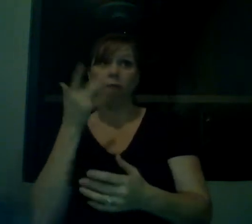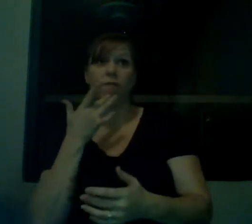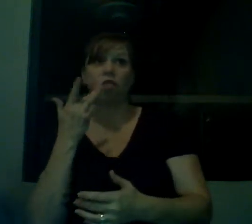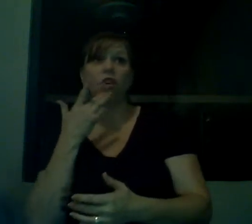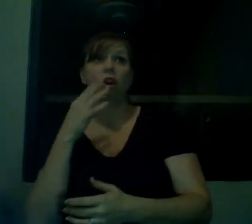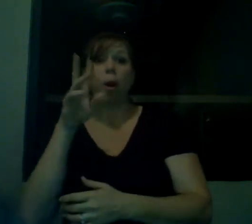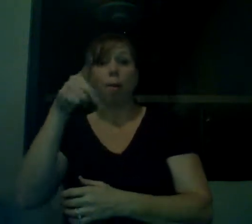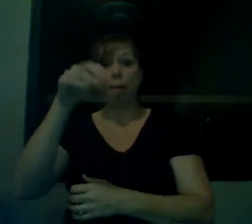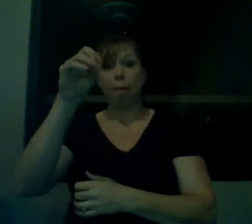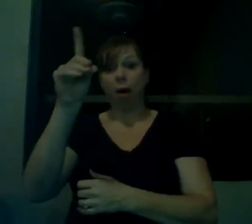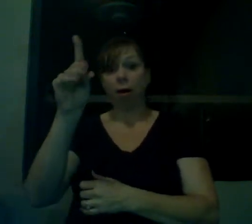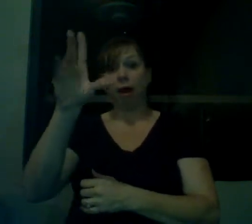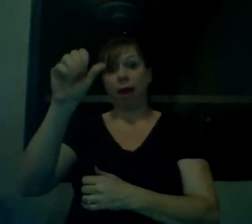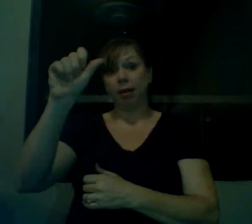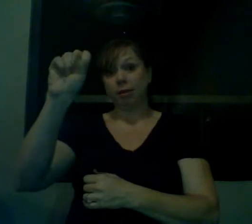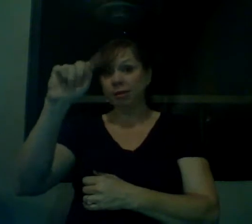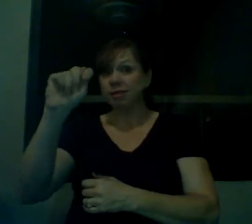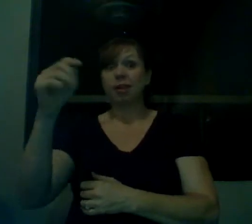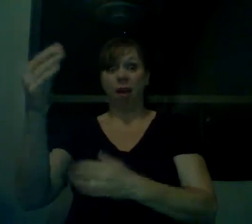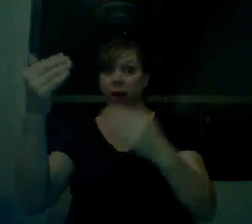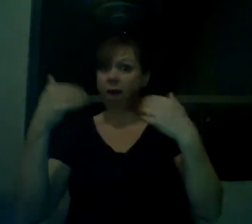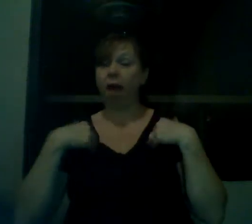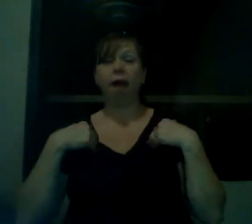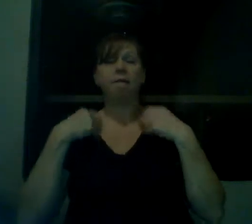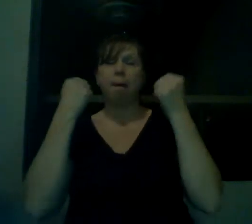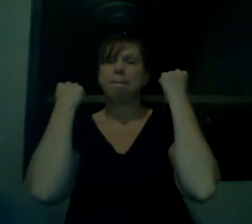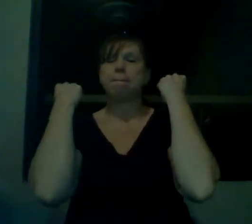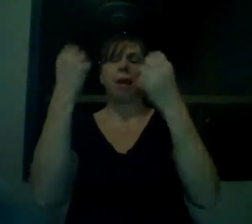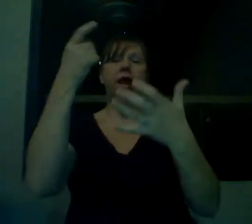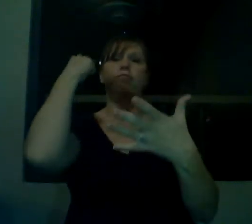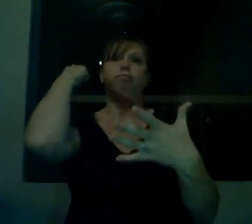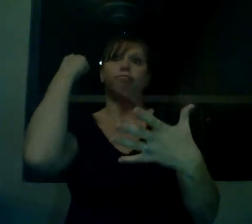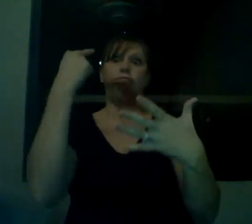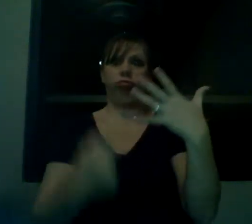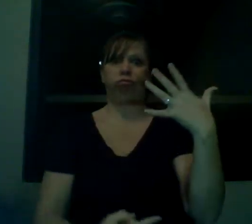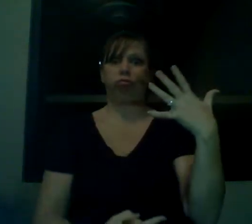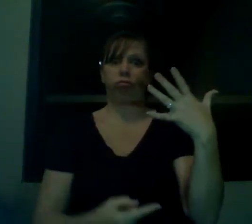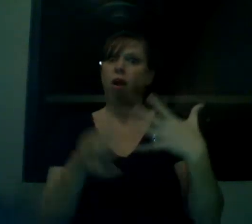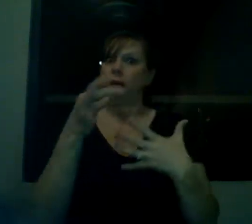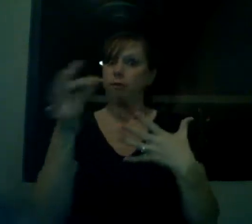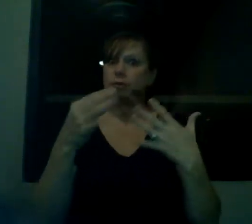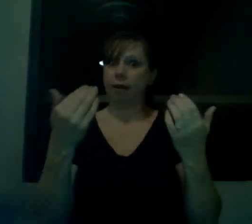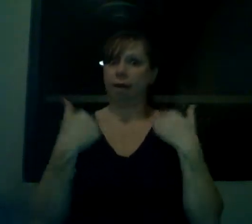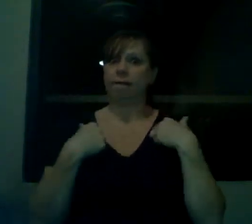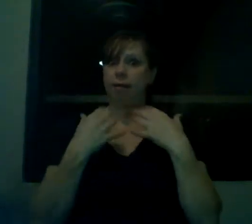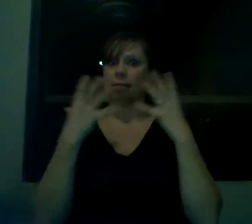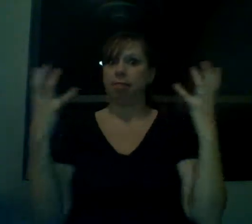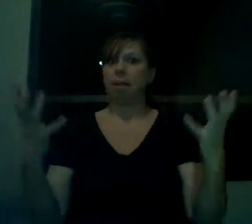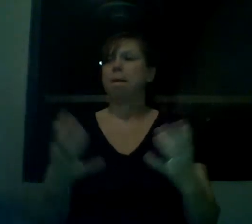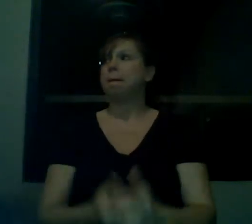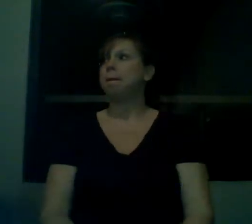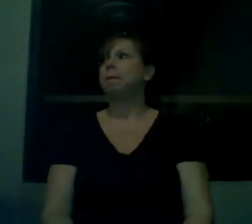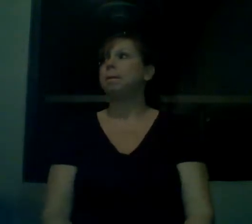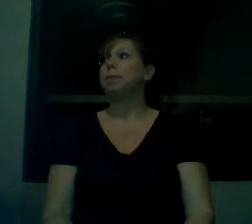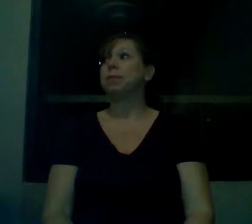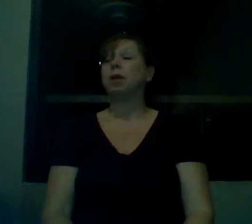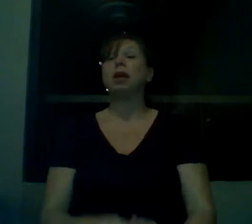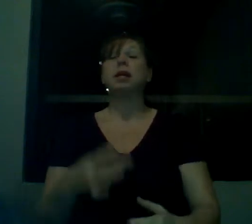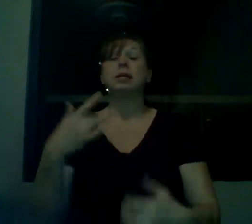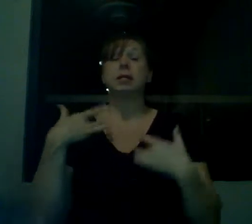listen to a podcast at least daily. And there I go on my other screen and I type in, there's an app called Evernote,